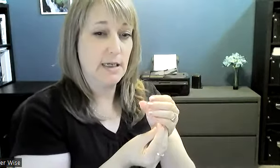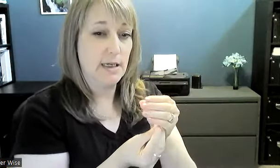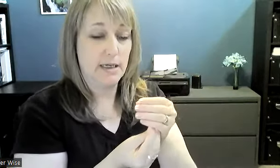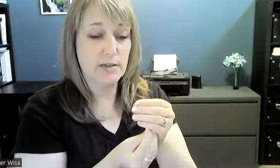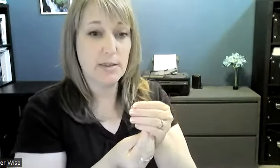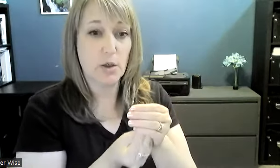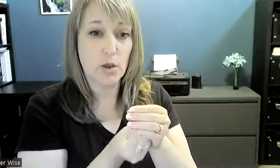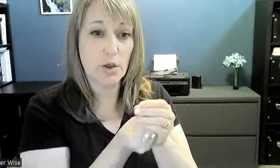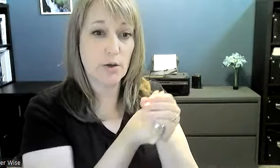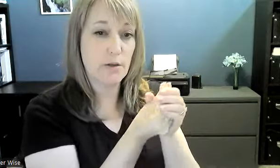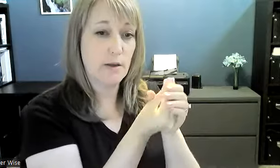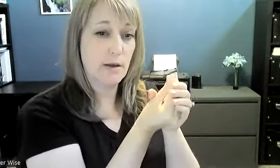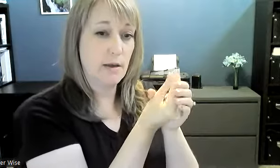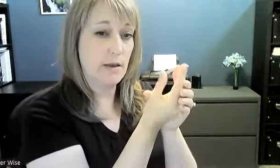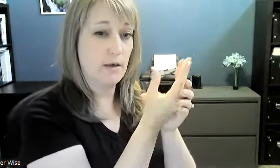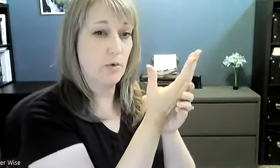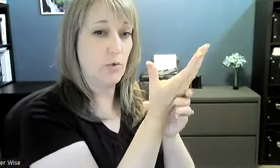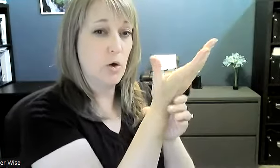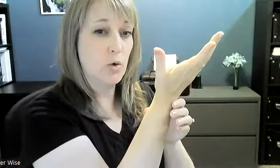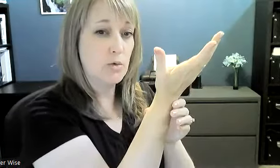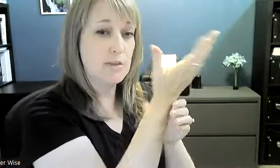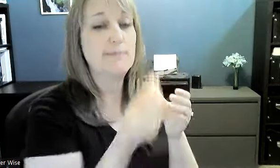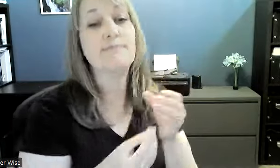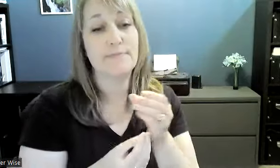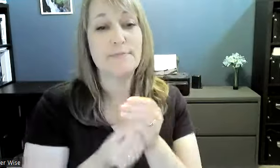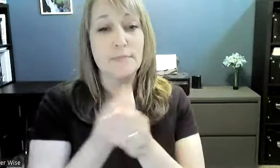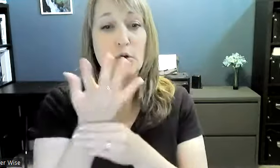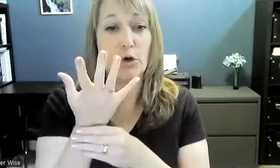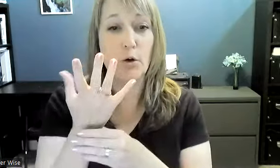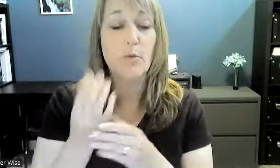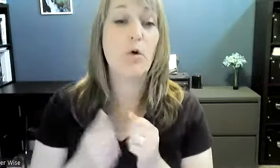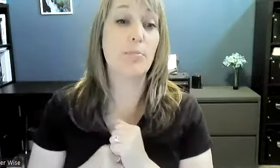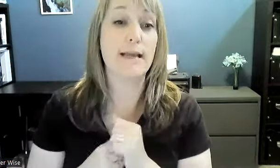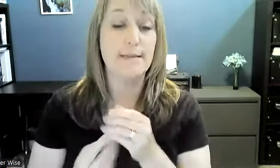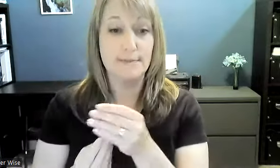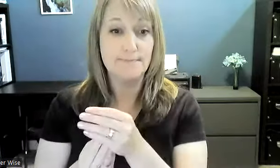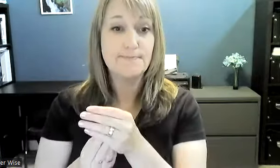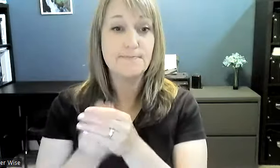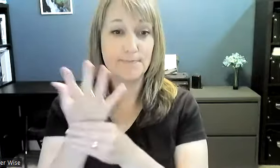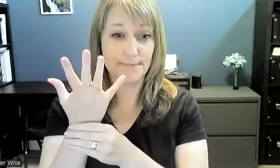and here's the earth, and then it grows, grow, or plant.